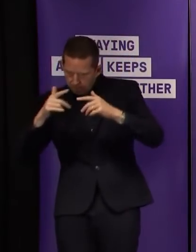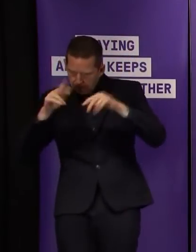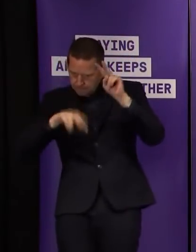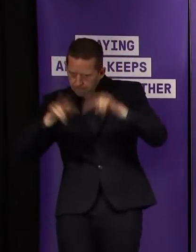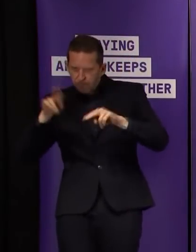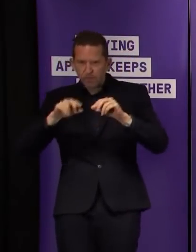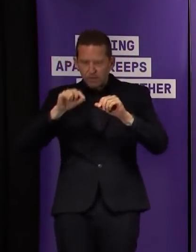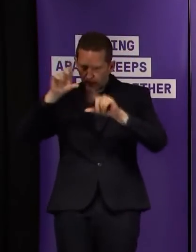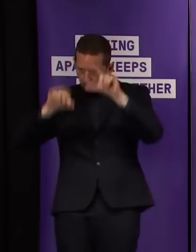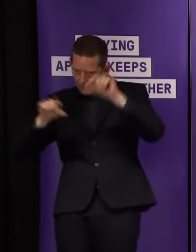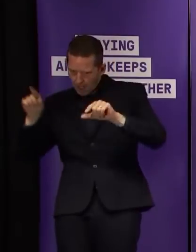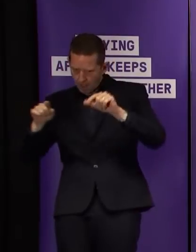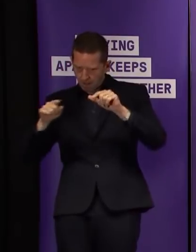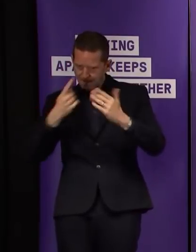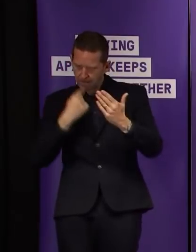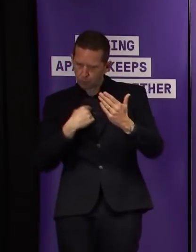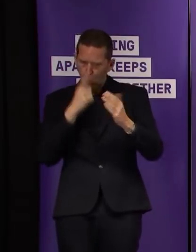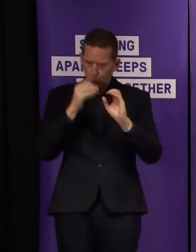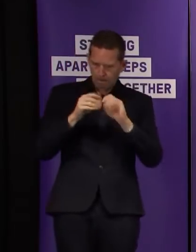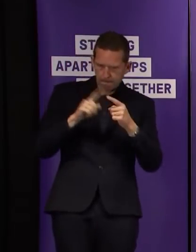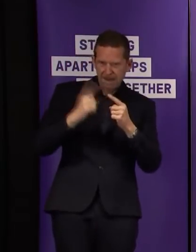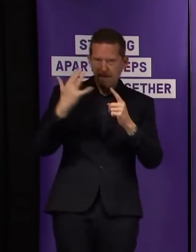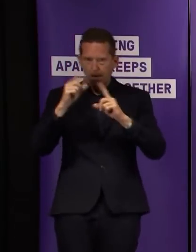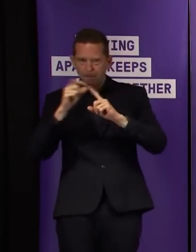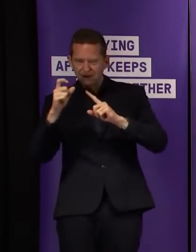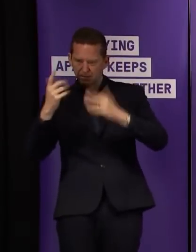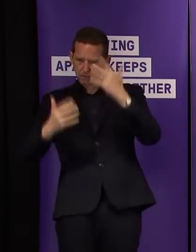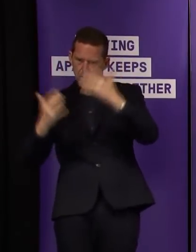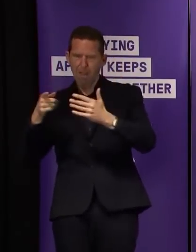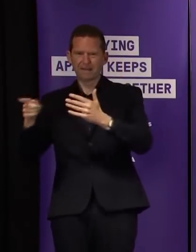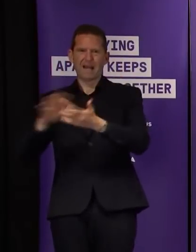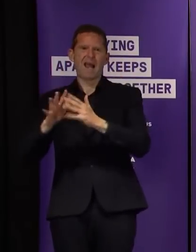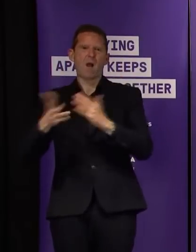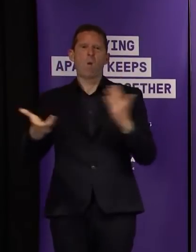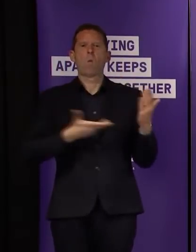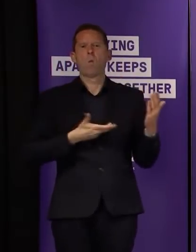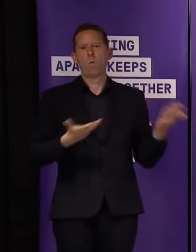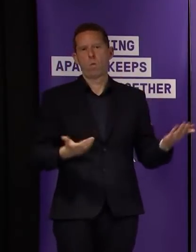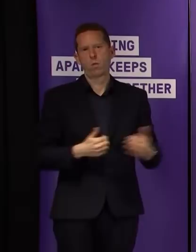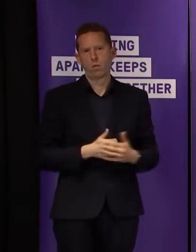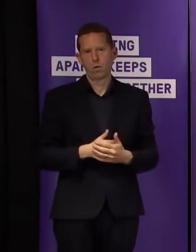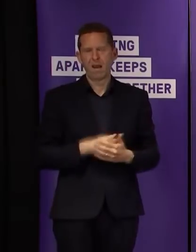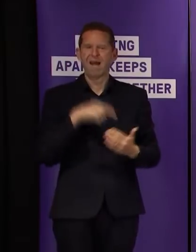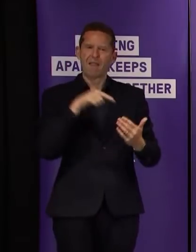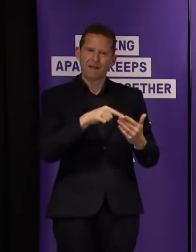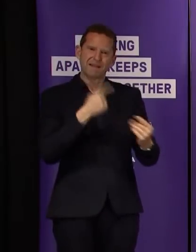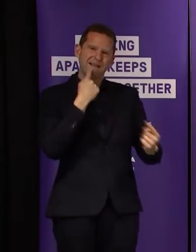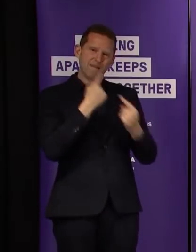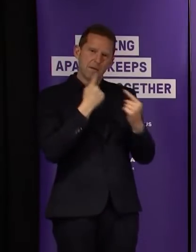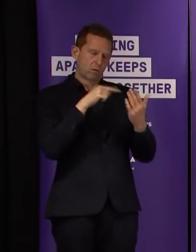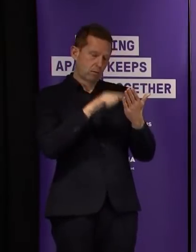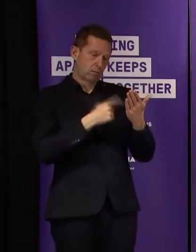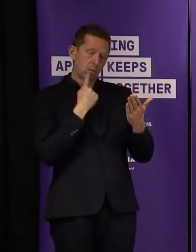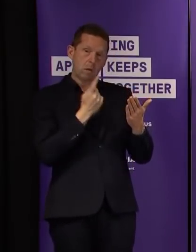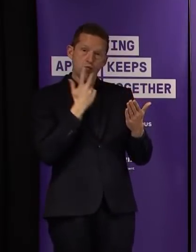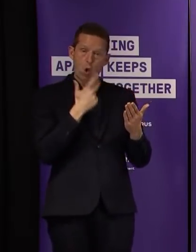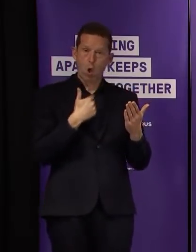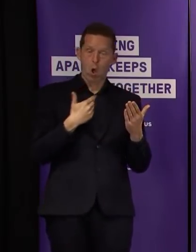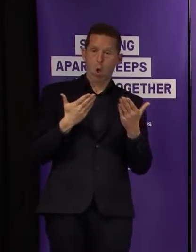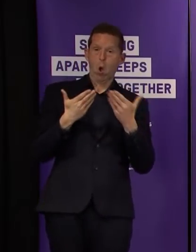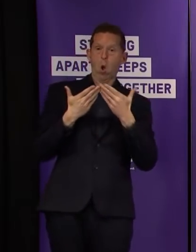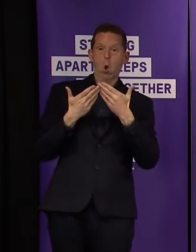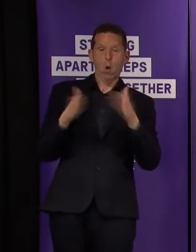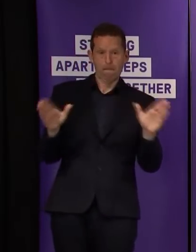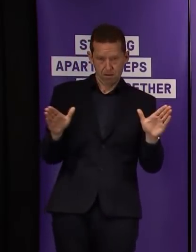different variables, and they've run all of those. They've run that data, And it comes back and it says that if you opened up at that level, you've